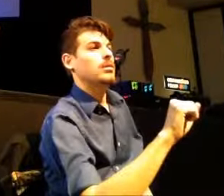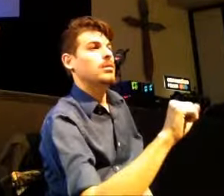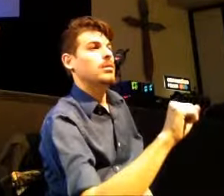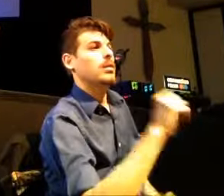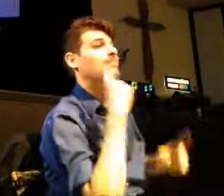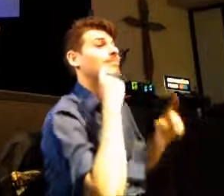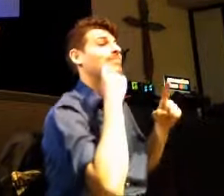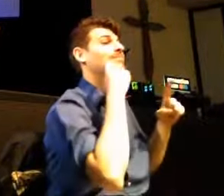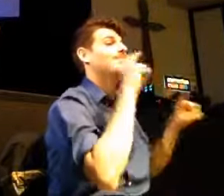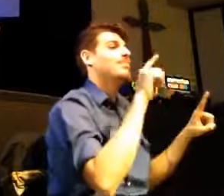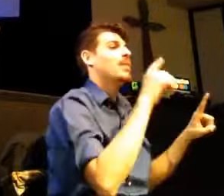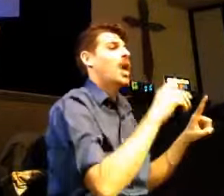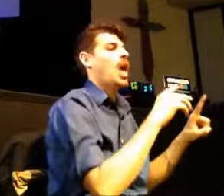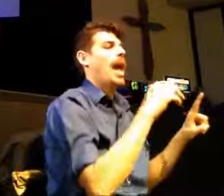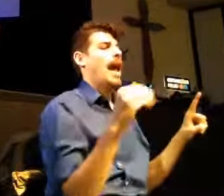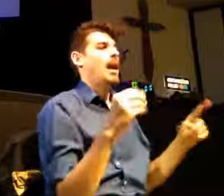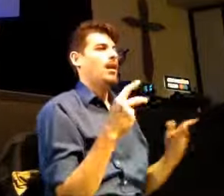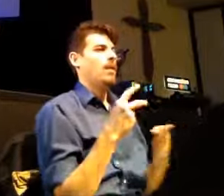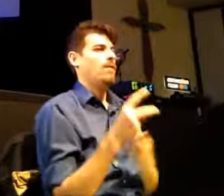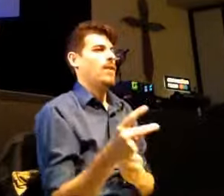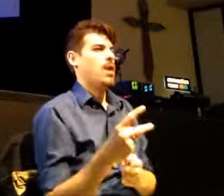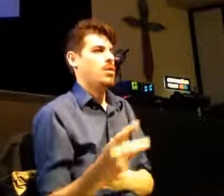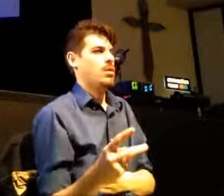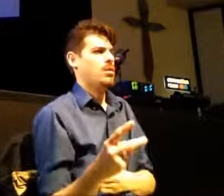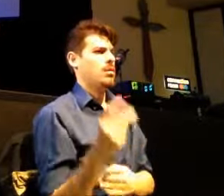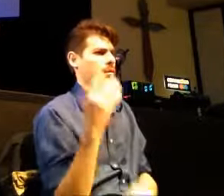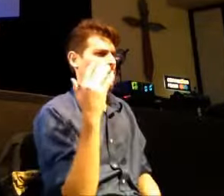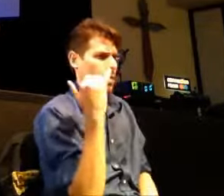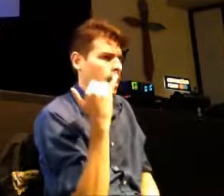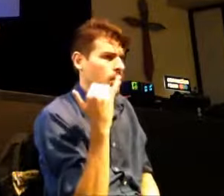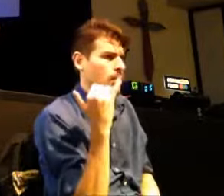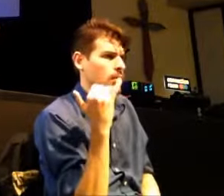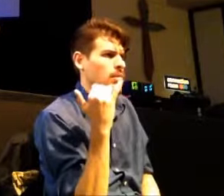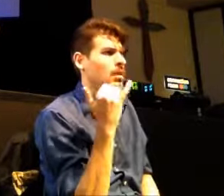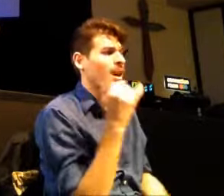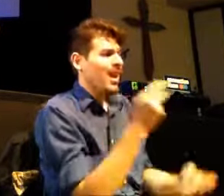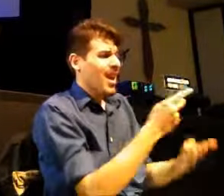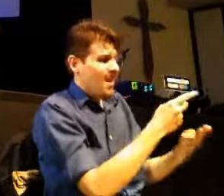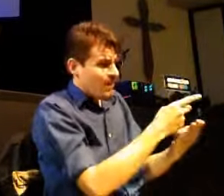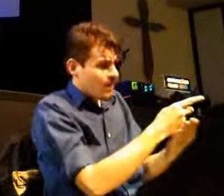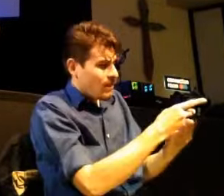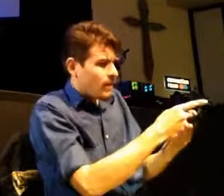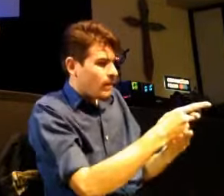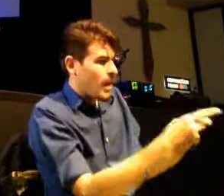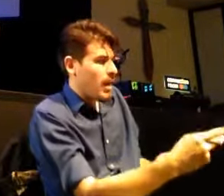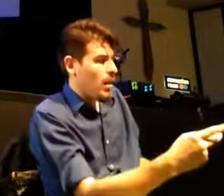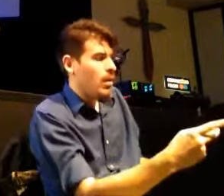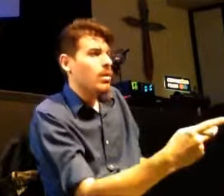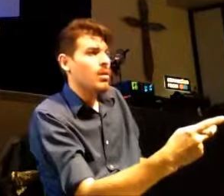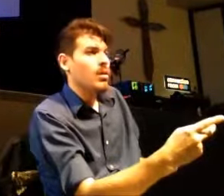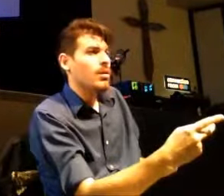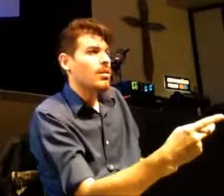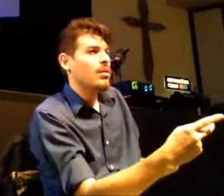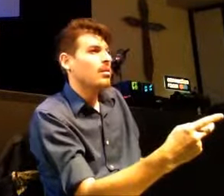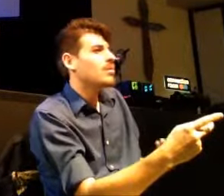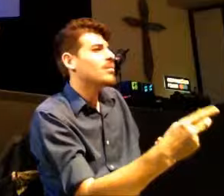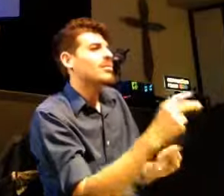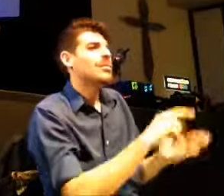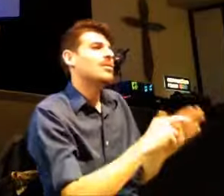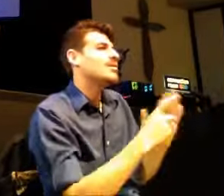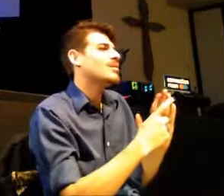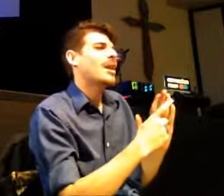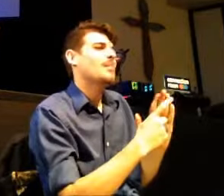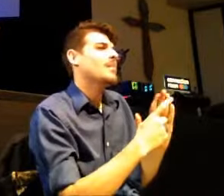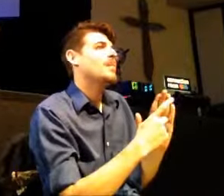to see that even in the failure, he gets to experience the rescuing of